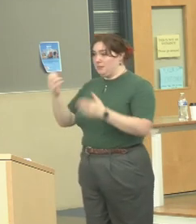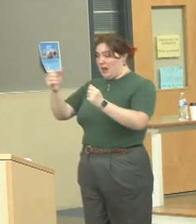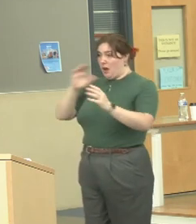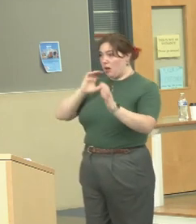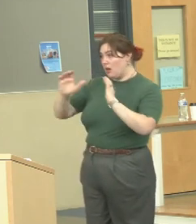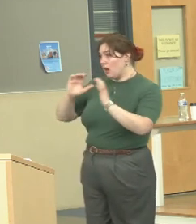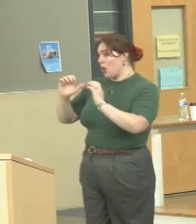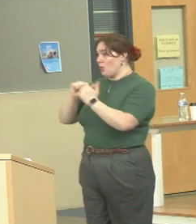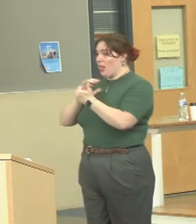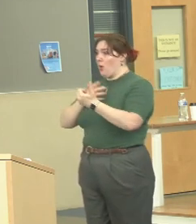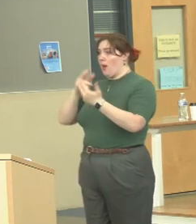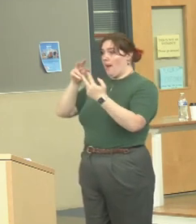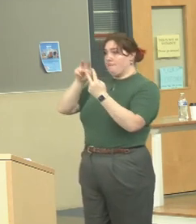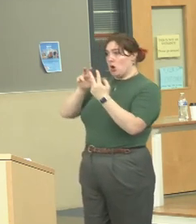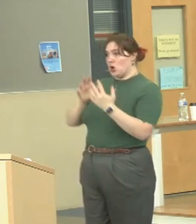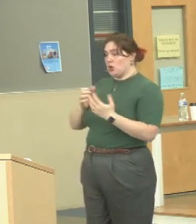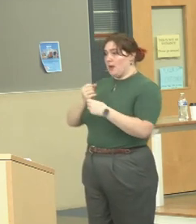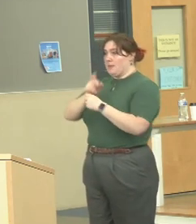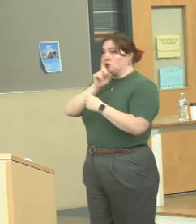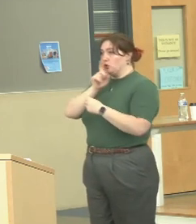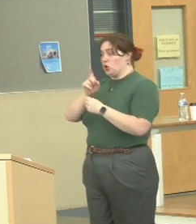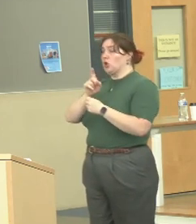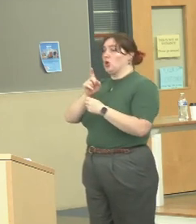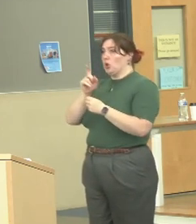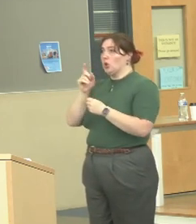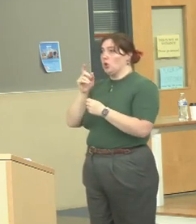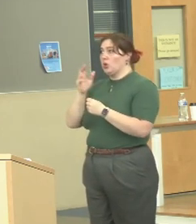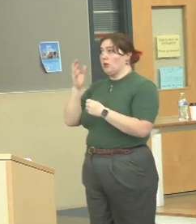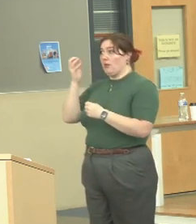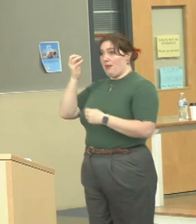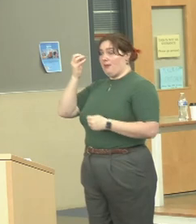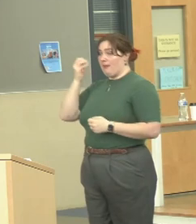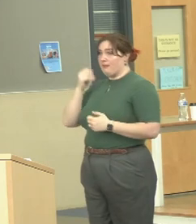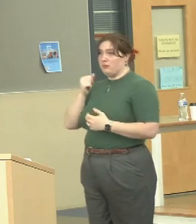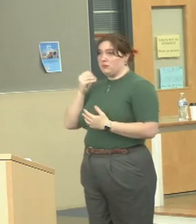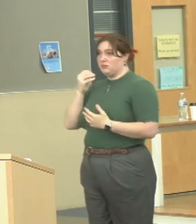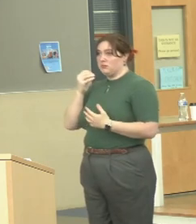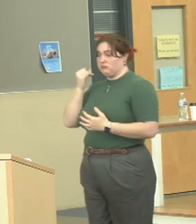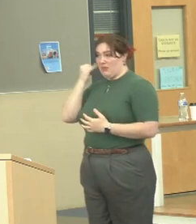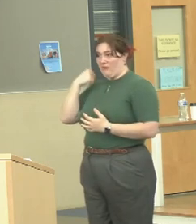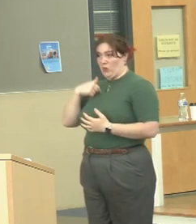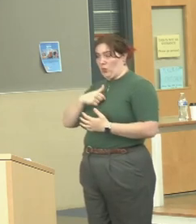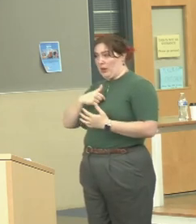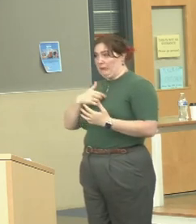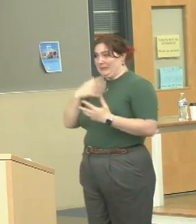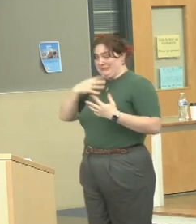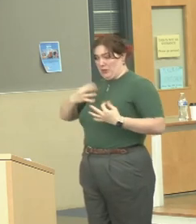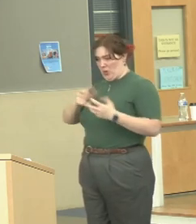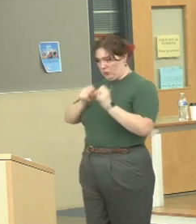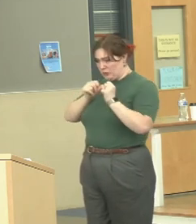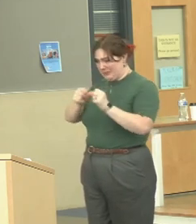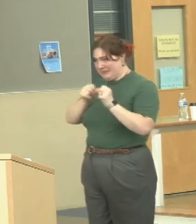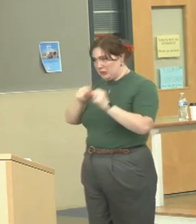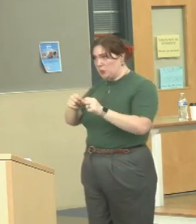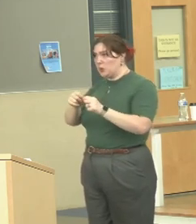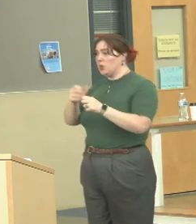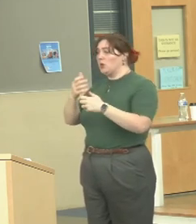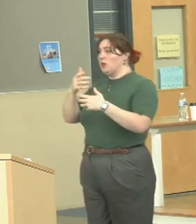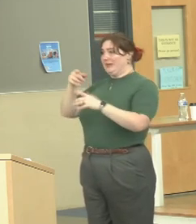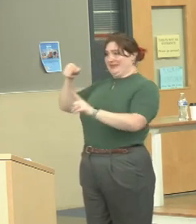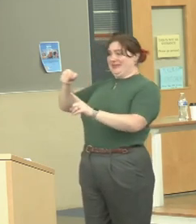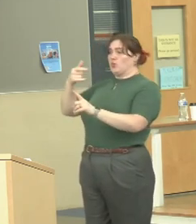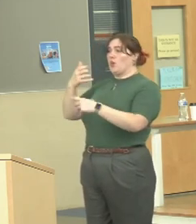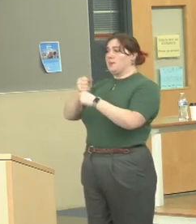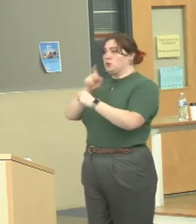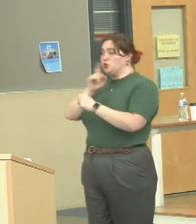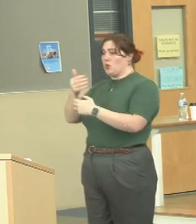our labor partners to make sure that if this is something that we are moving forward with, that we make the correct matches and the proper fit